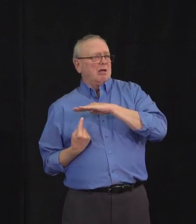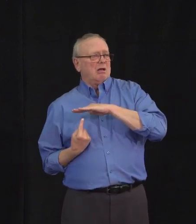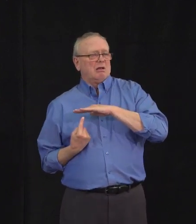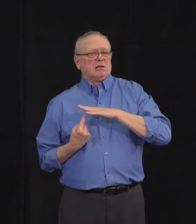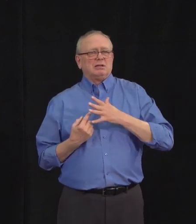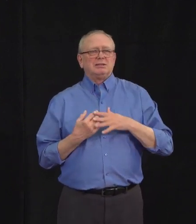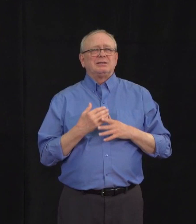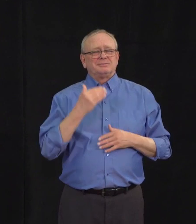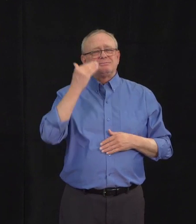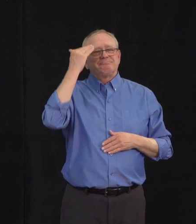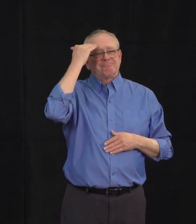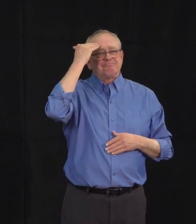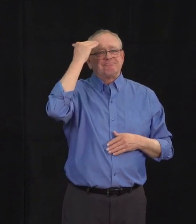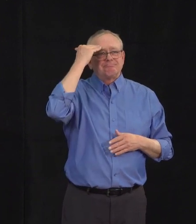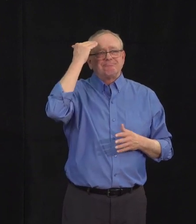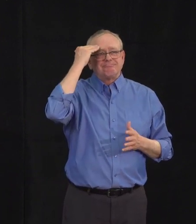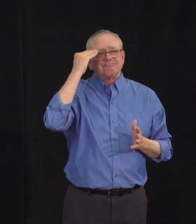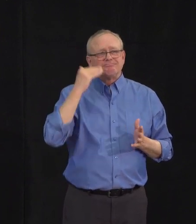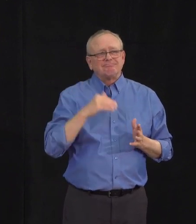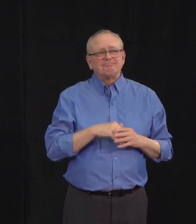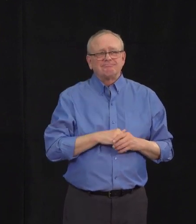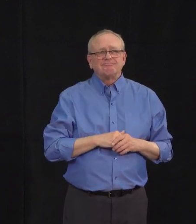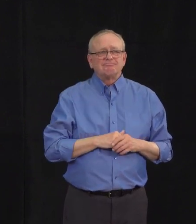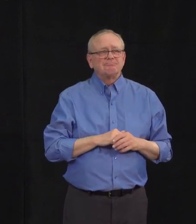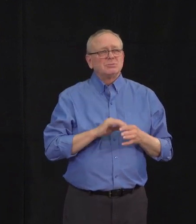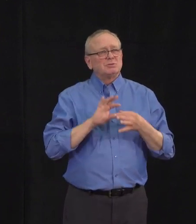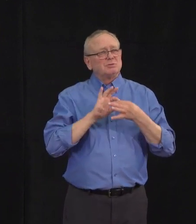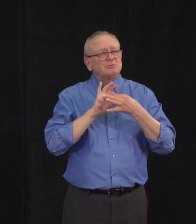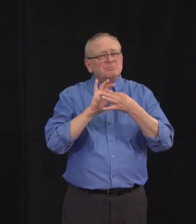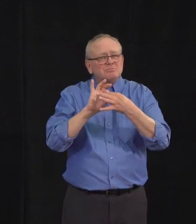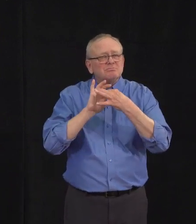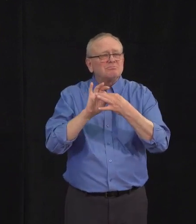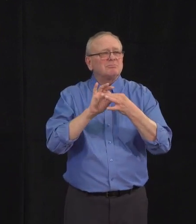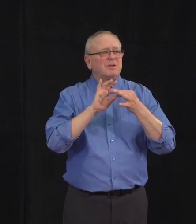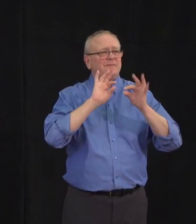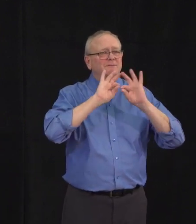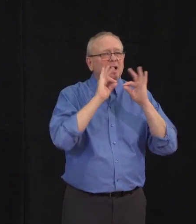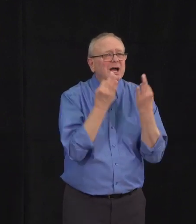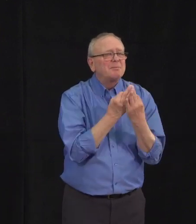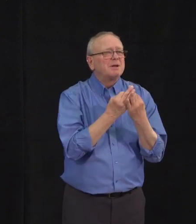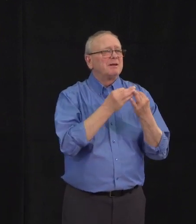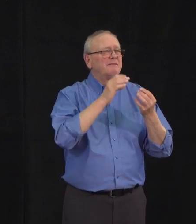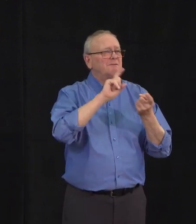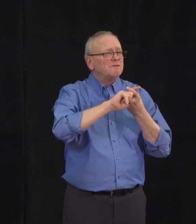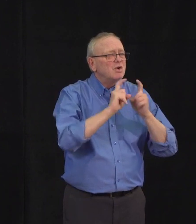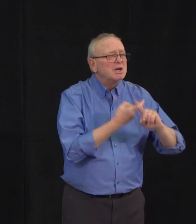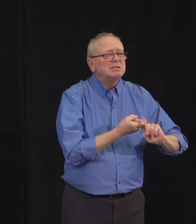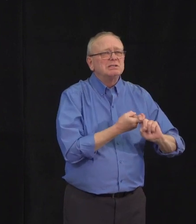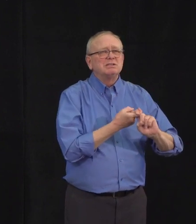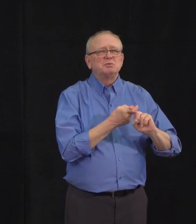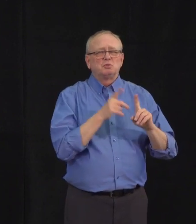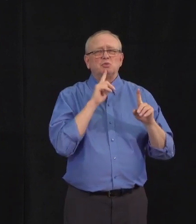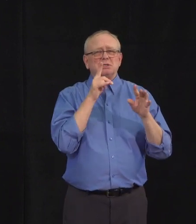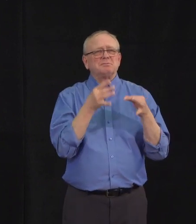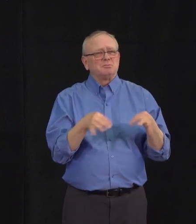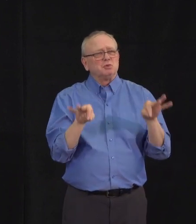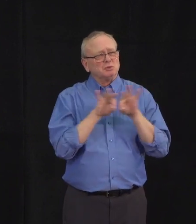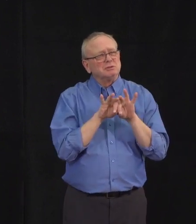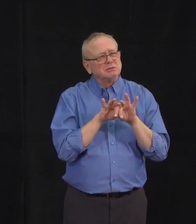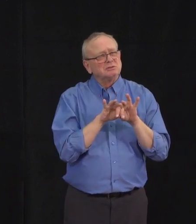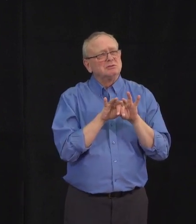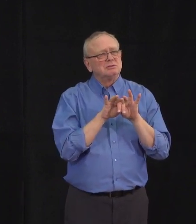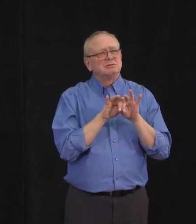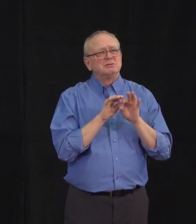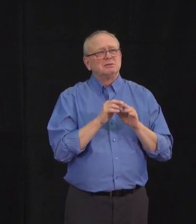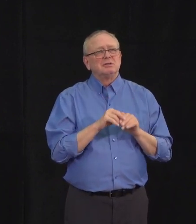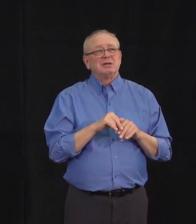stories. Maintaining connections with family and friends is paramount during the pandemic, especially for residents in continuing